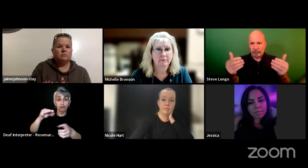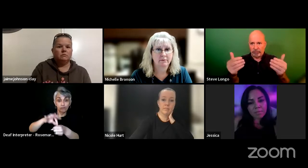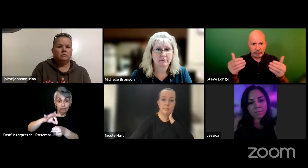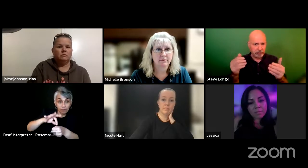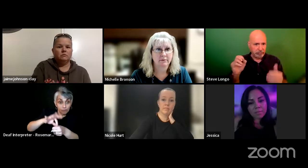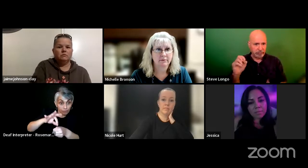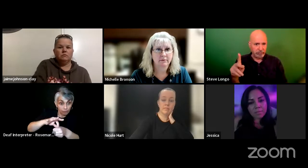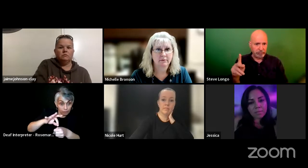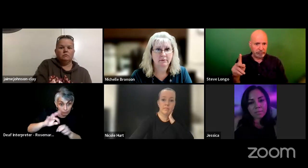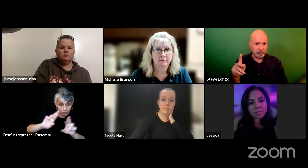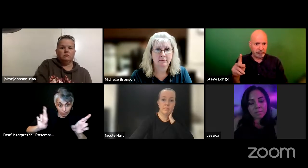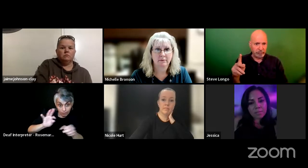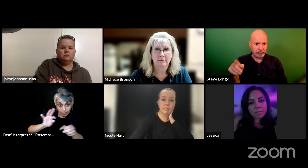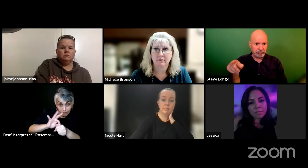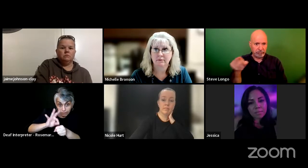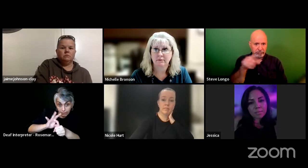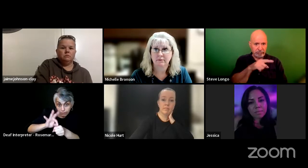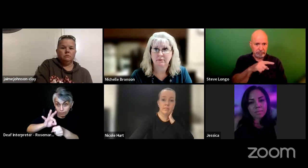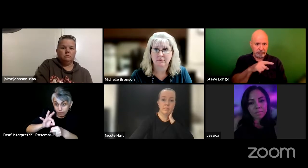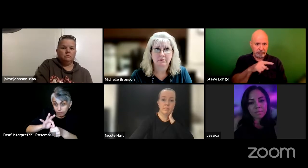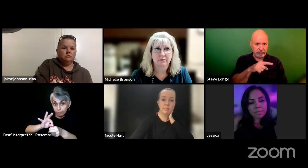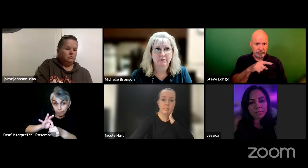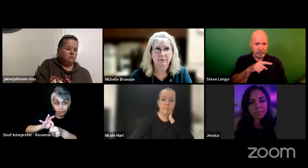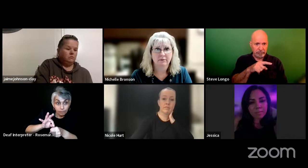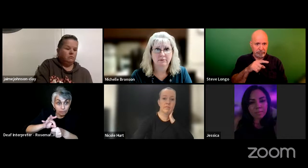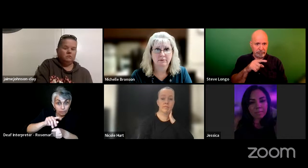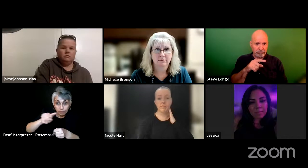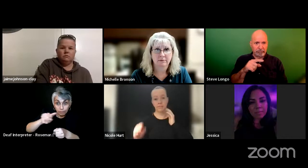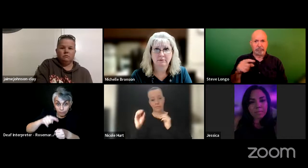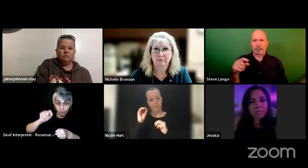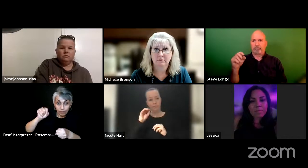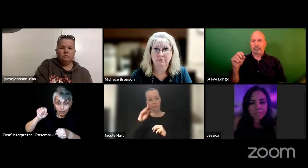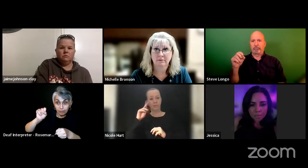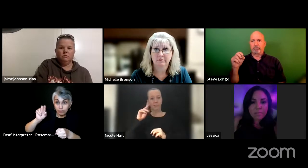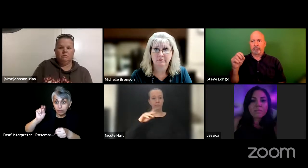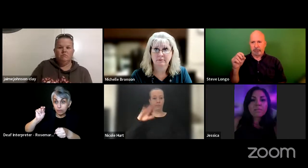meaning we're going to vote on it. So let's do that if we're all in agreement.